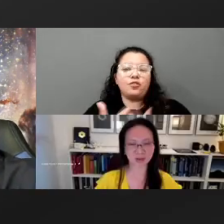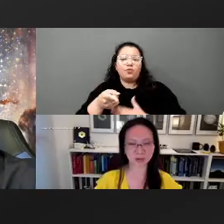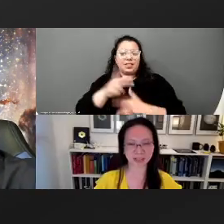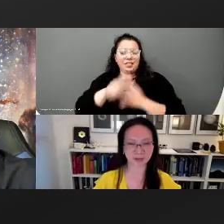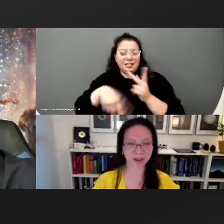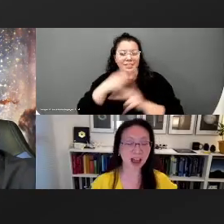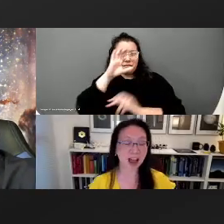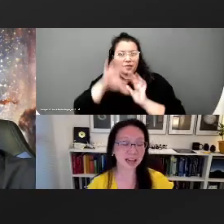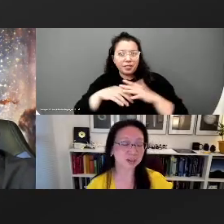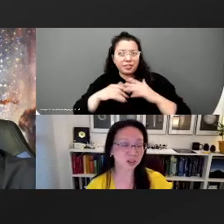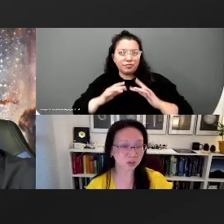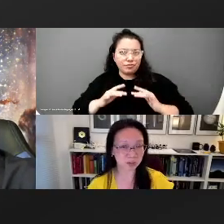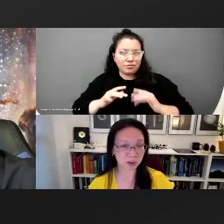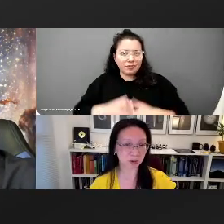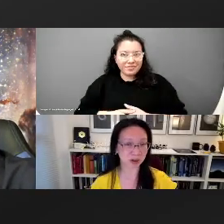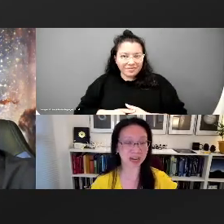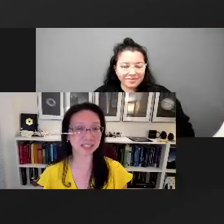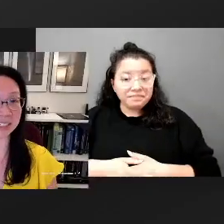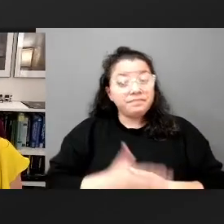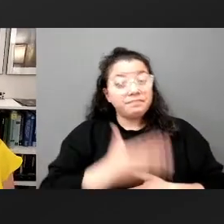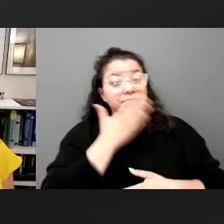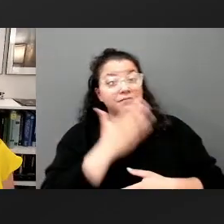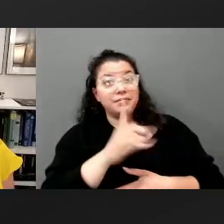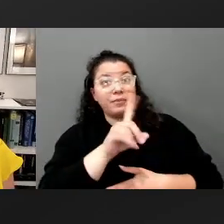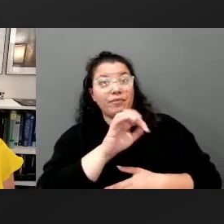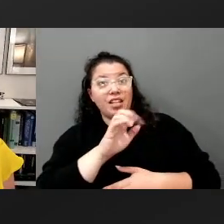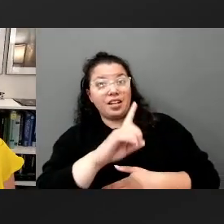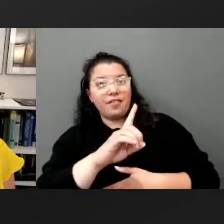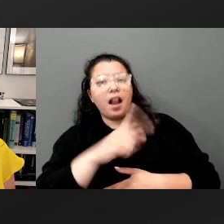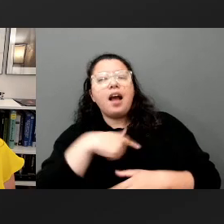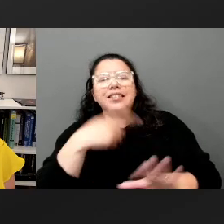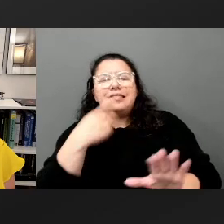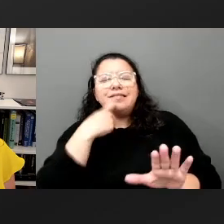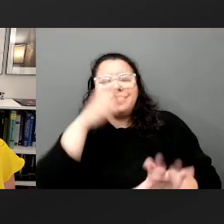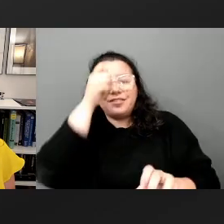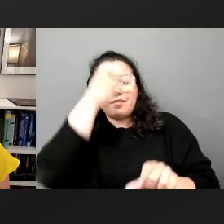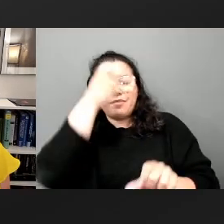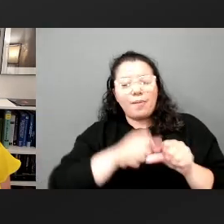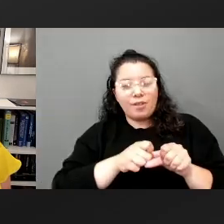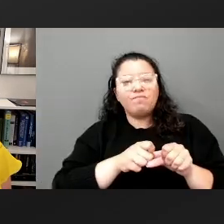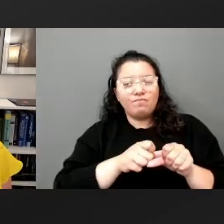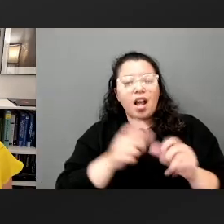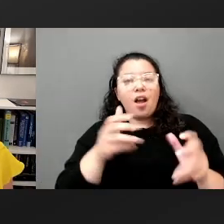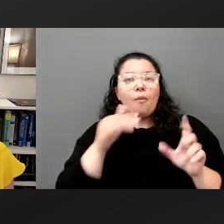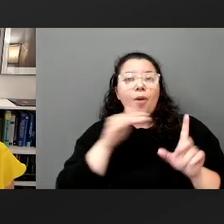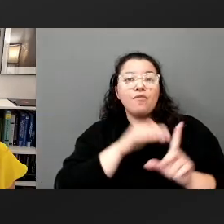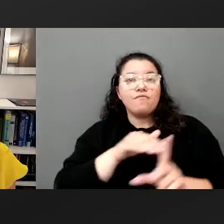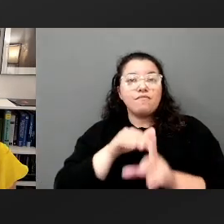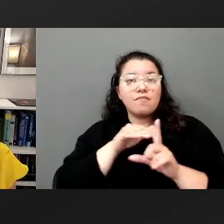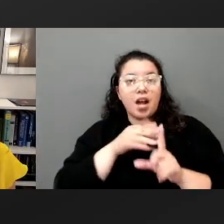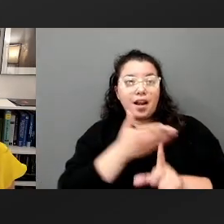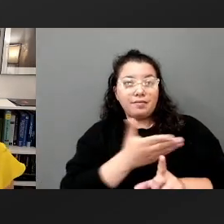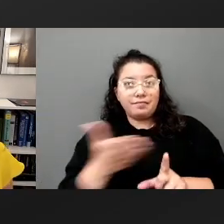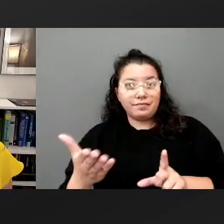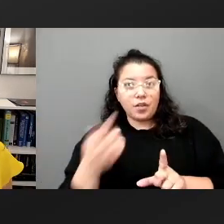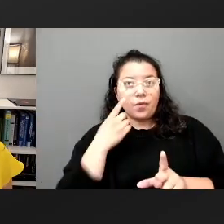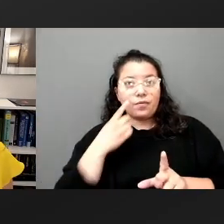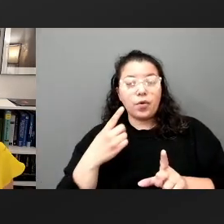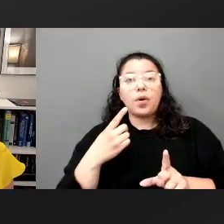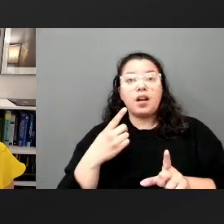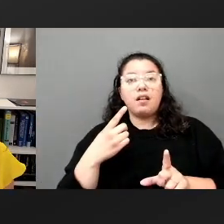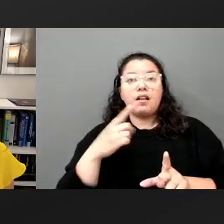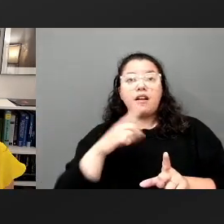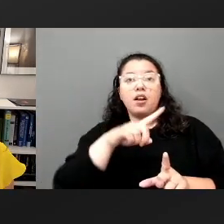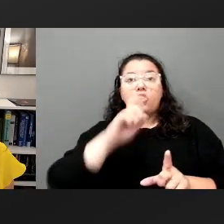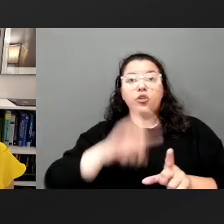Great, thank you, David. I just remembered I did want to remind the host sites. This is for the Q&A that the host sites